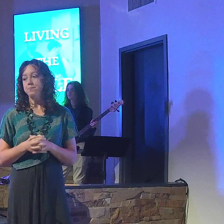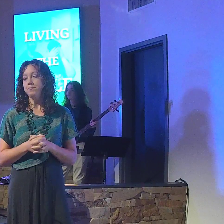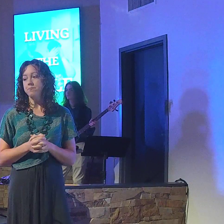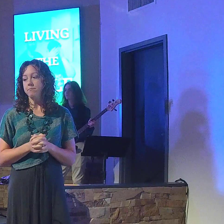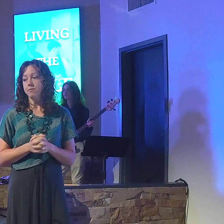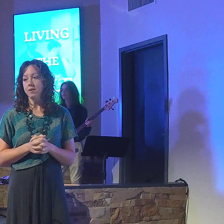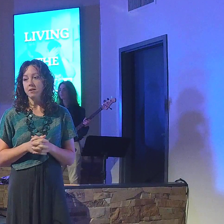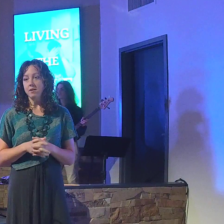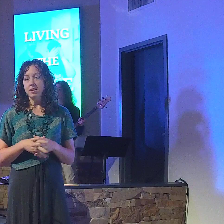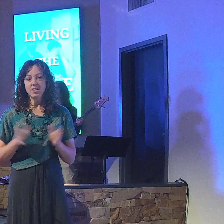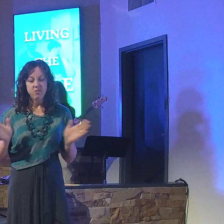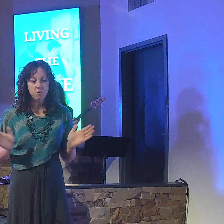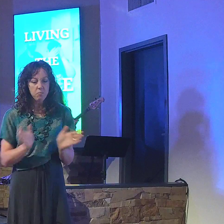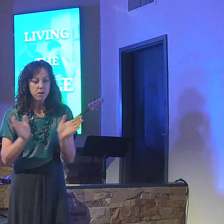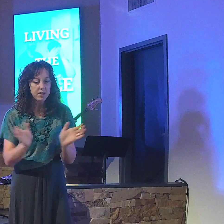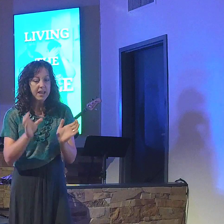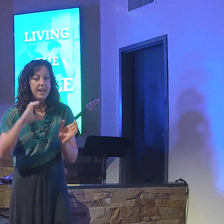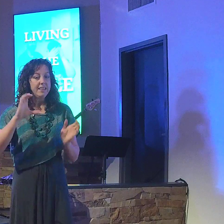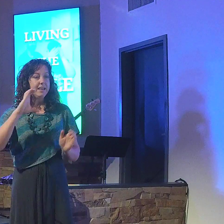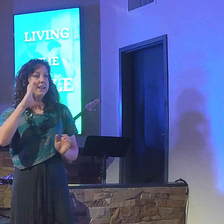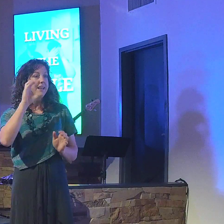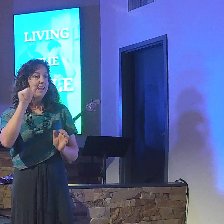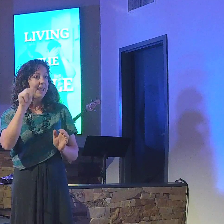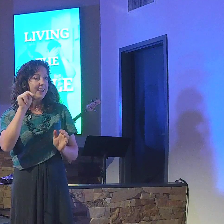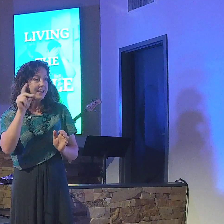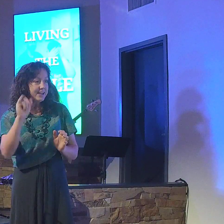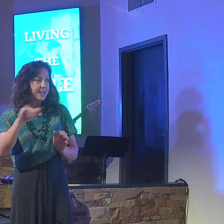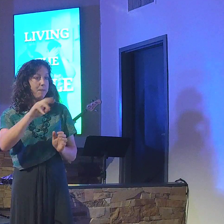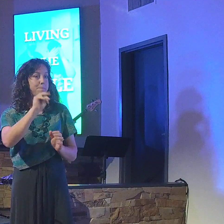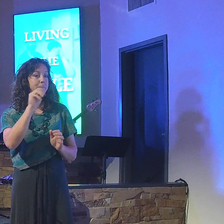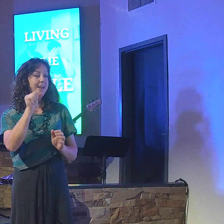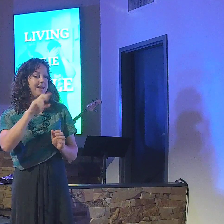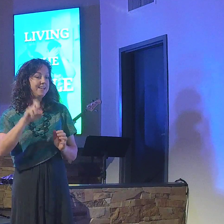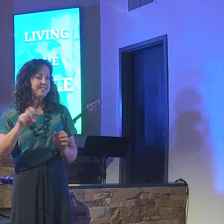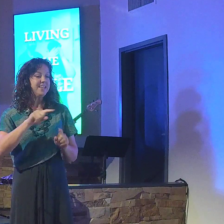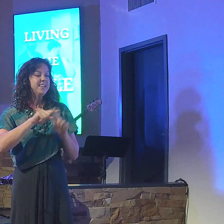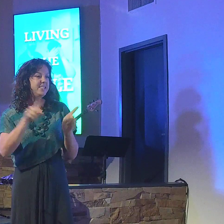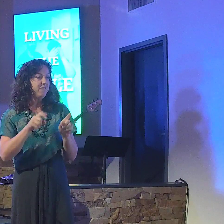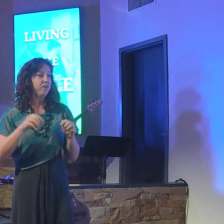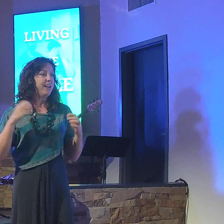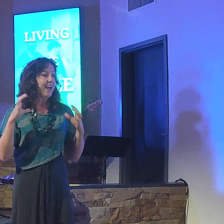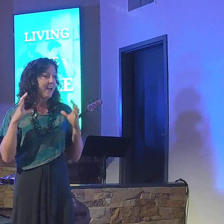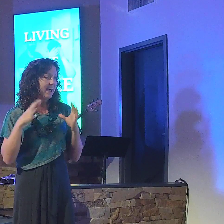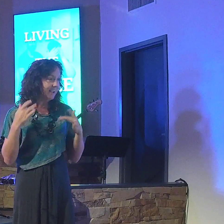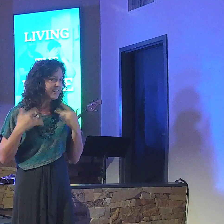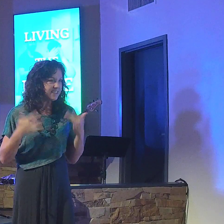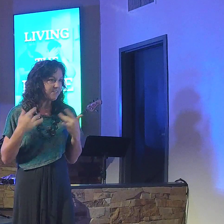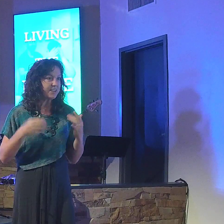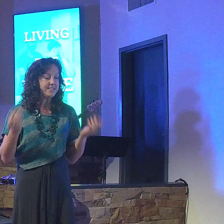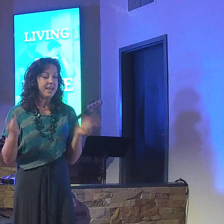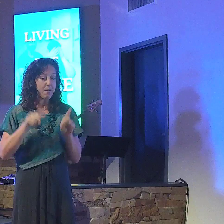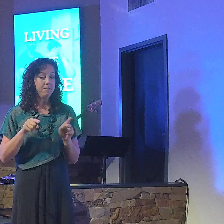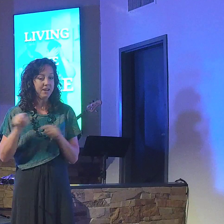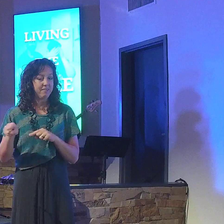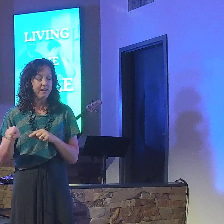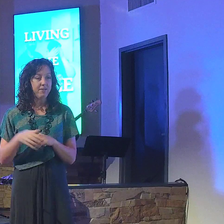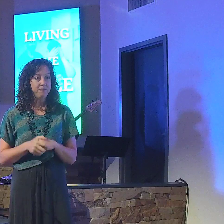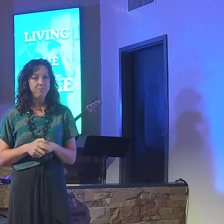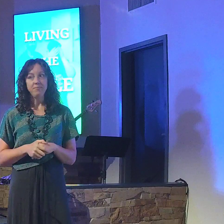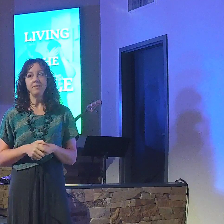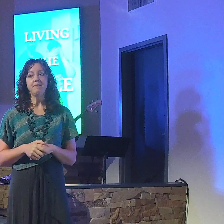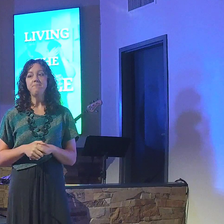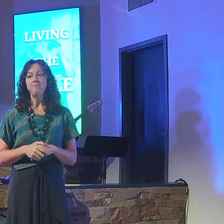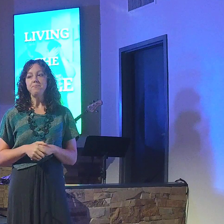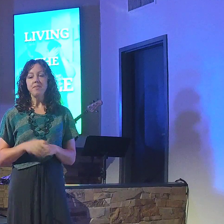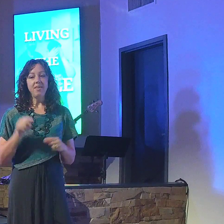going to be promoting the Candy Maze, Walk Through Bethlehem, information about our church. It's going to be such a wonderful outreach to our community. And so that's a real exciting thing we have going